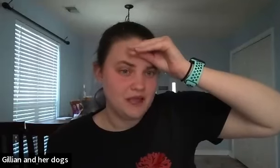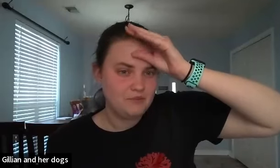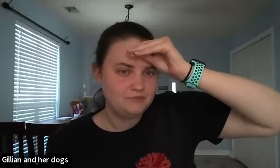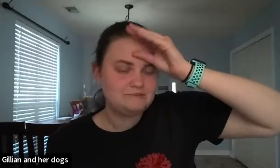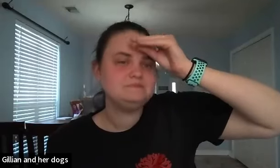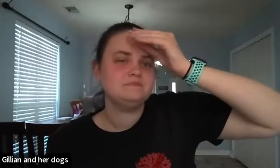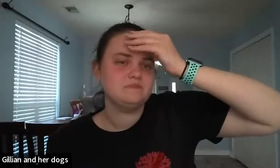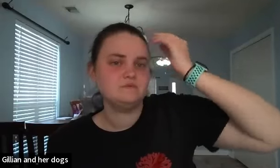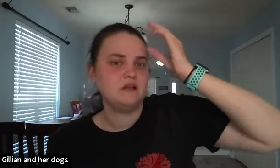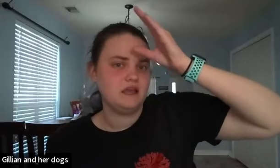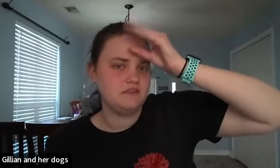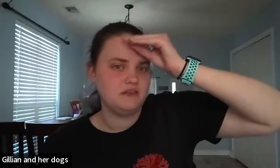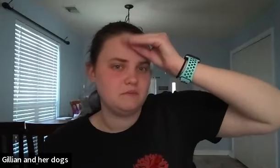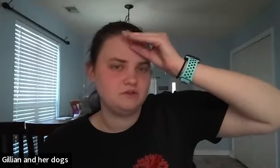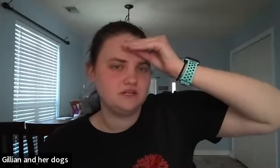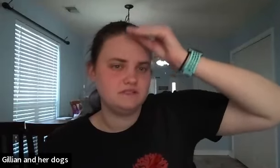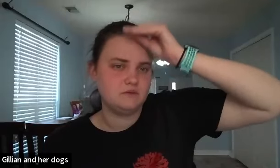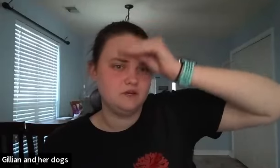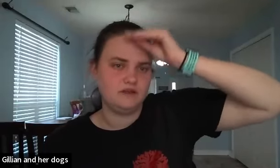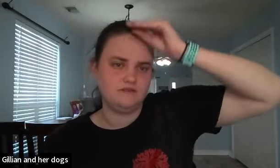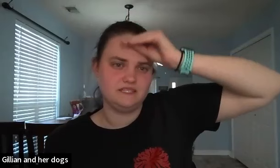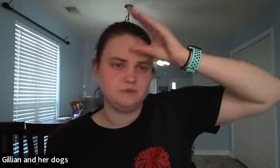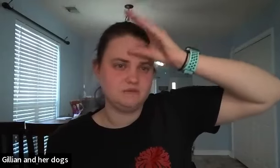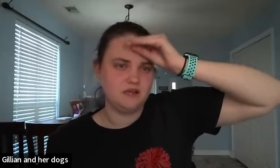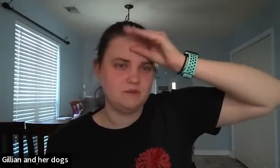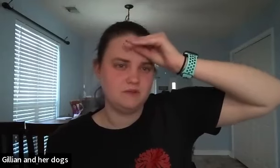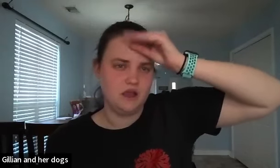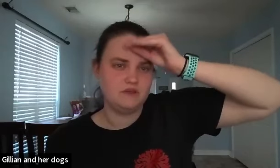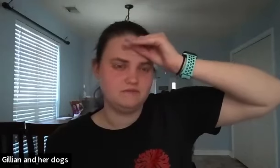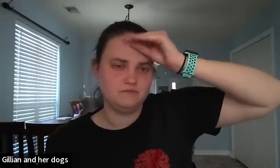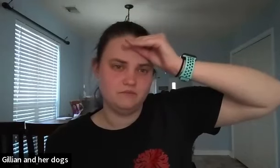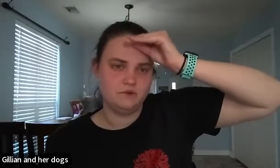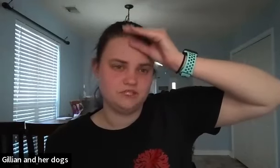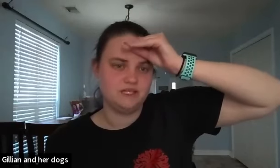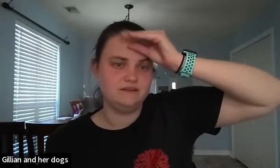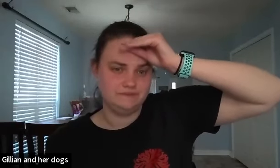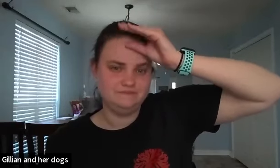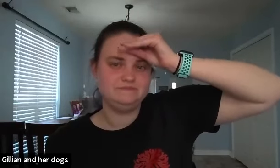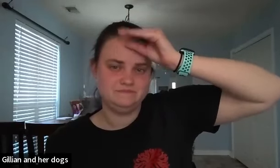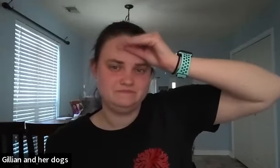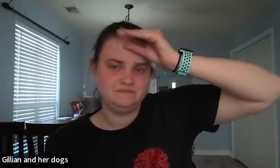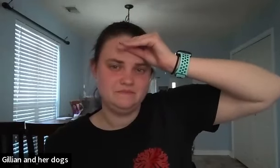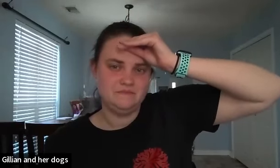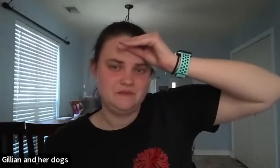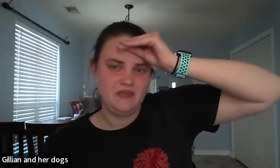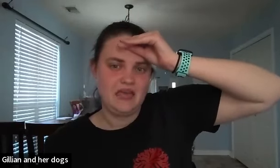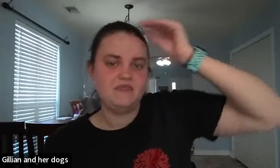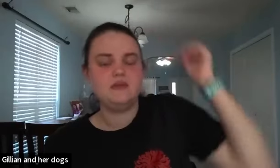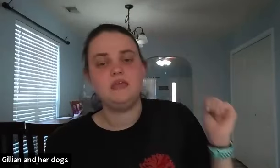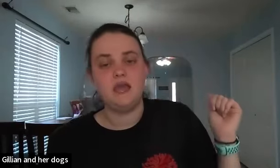cap. That's what I kind of think of the motion of, is like when you're like fixing your baseball cap, you grab and motion it. Mm-hmm. And then we